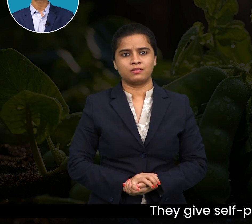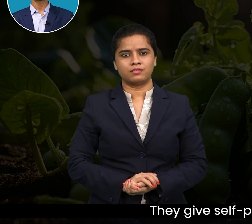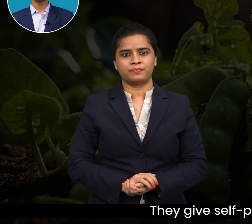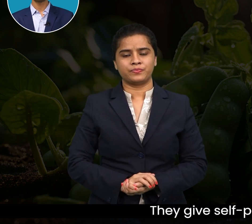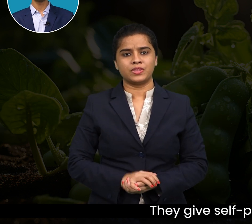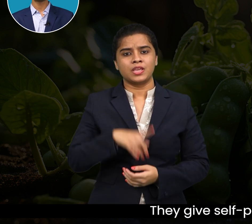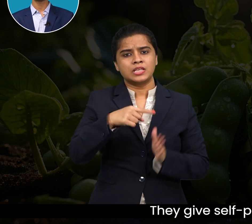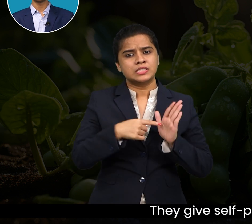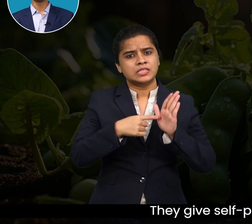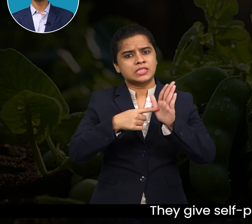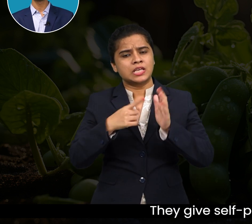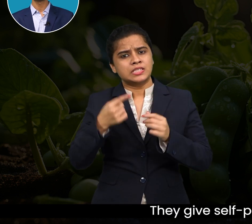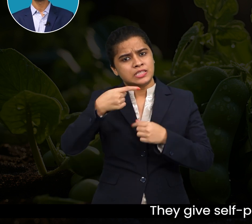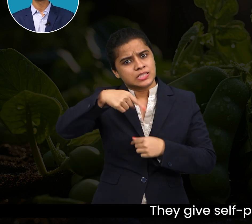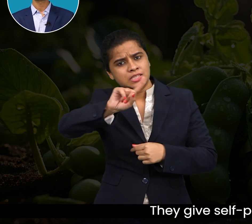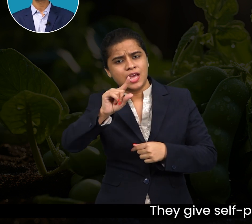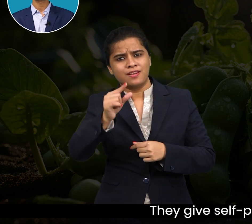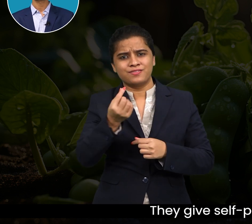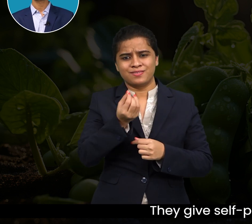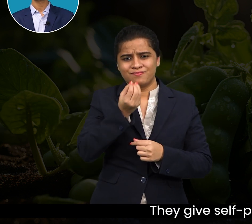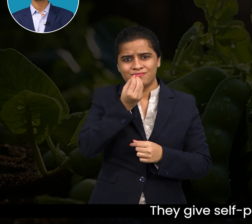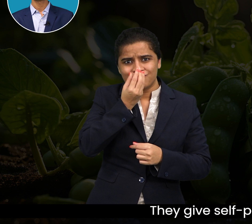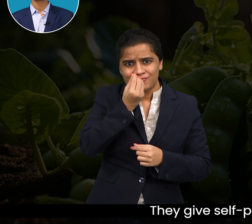They give self-pollinating flowers